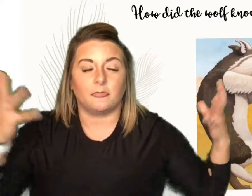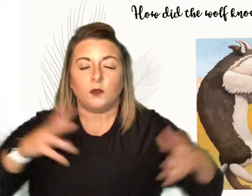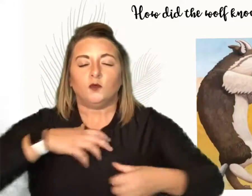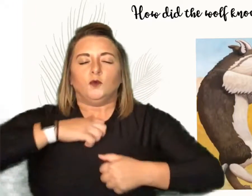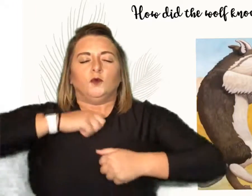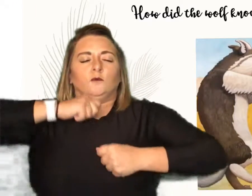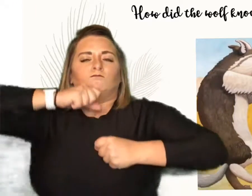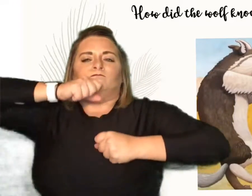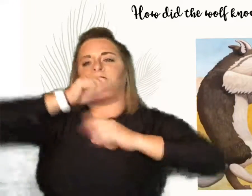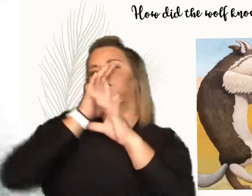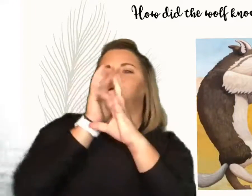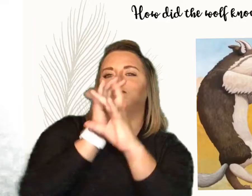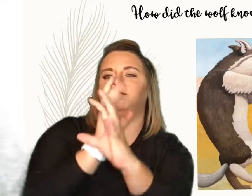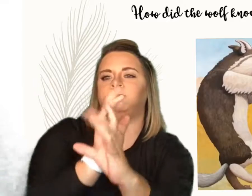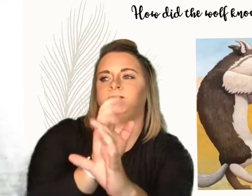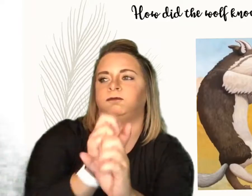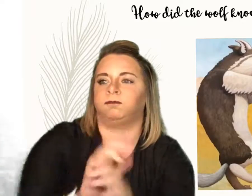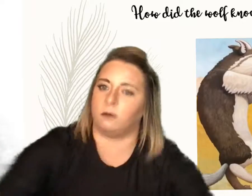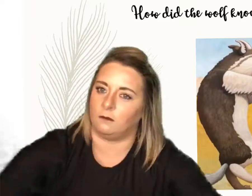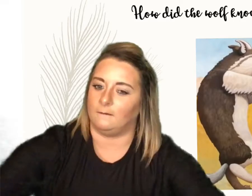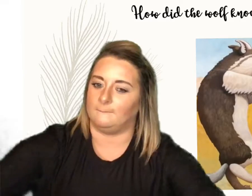lot.